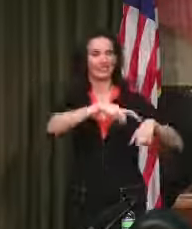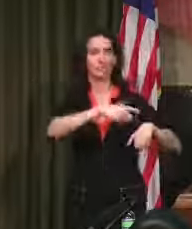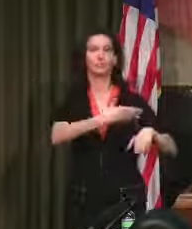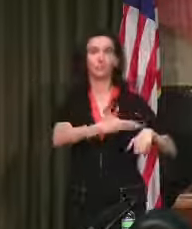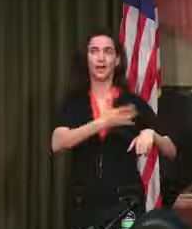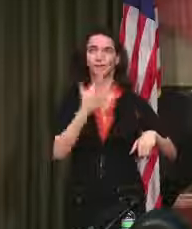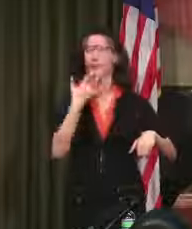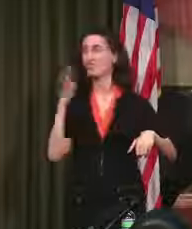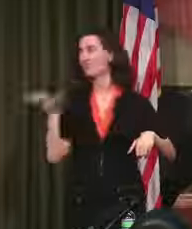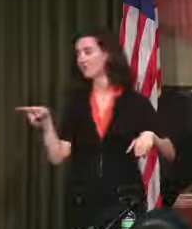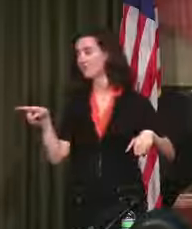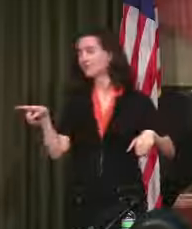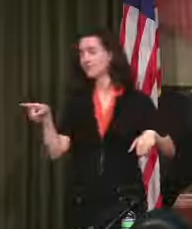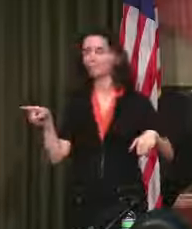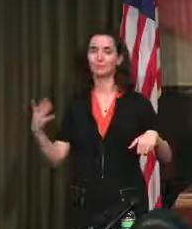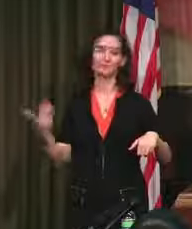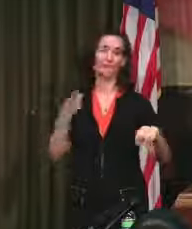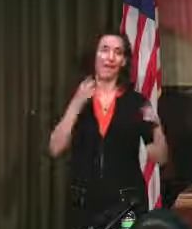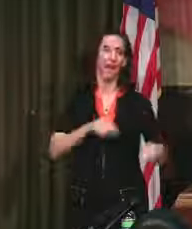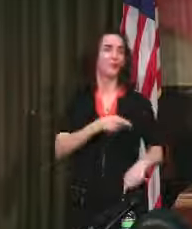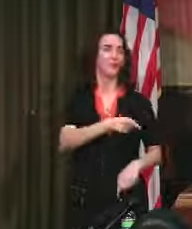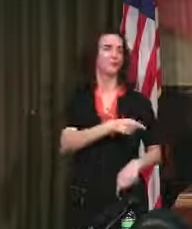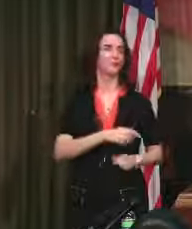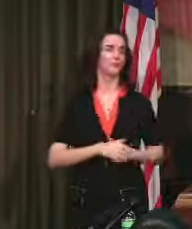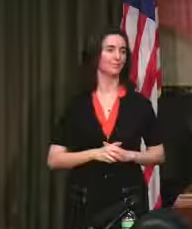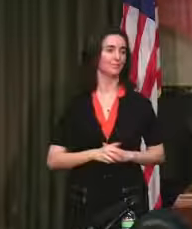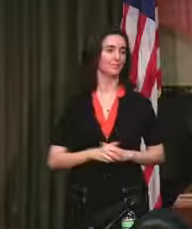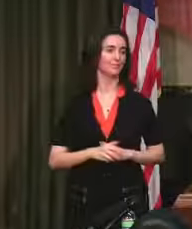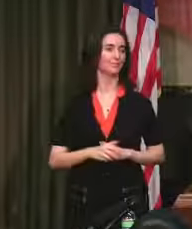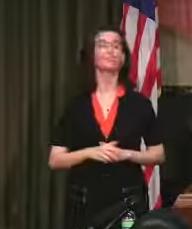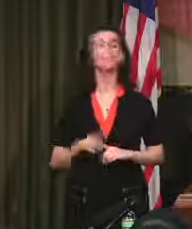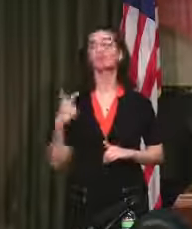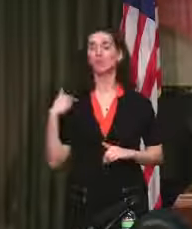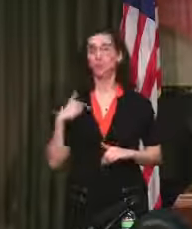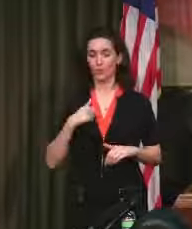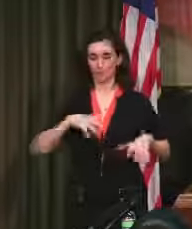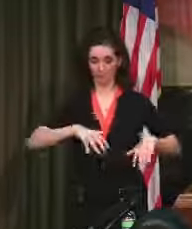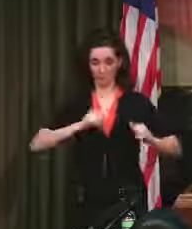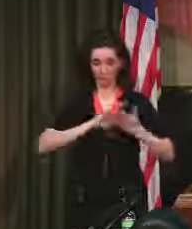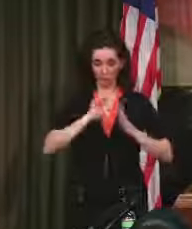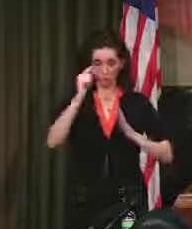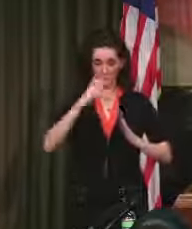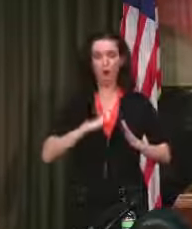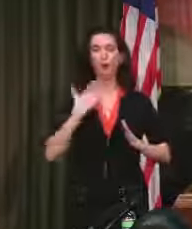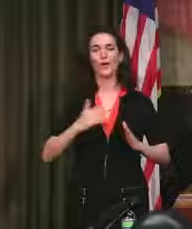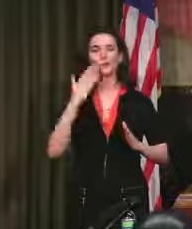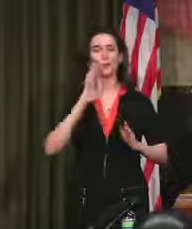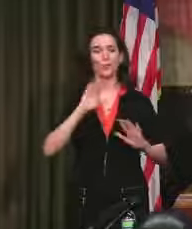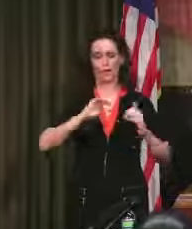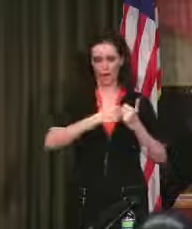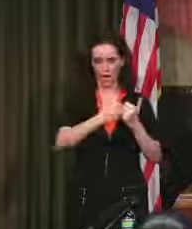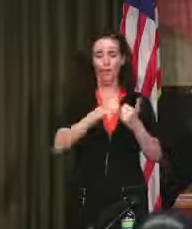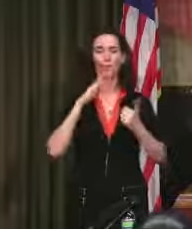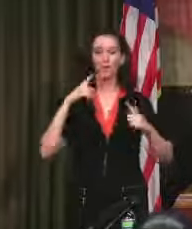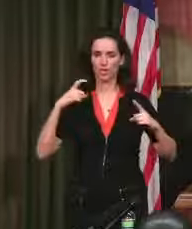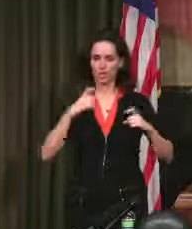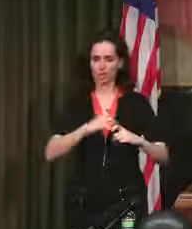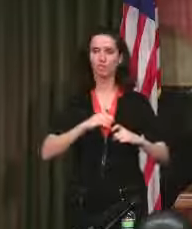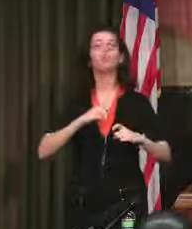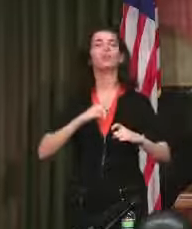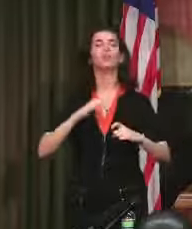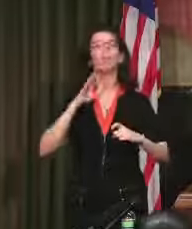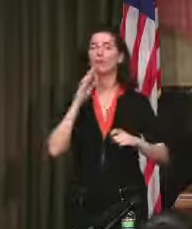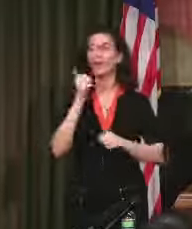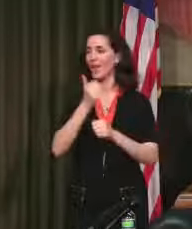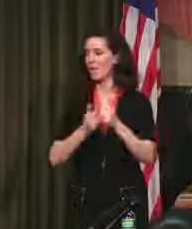But that is not the reality. We knew the challenge would be difficult. We knew solving the problem would require